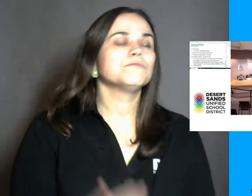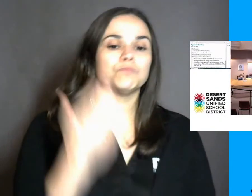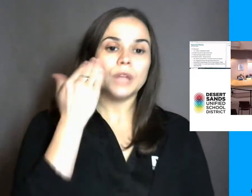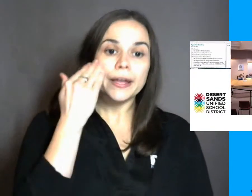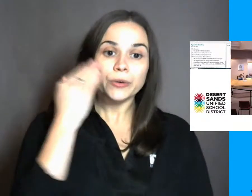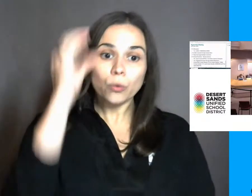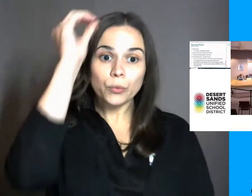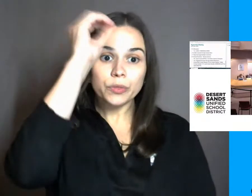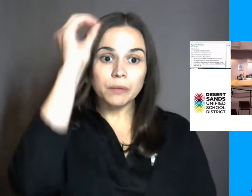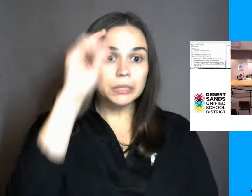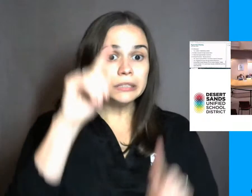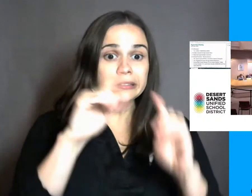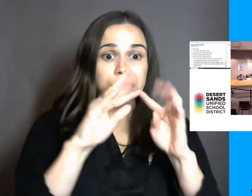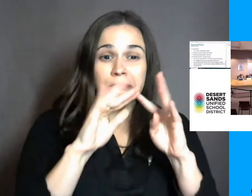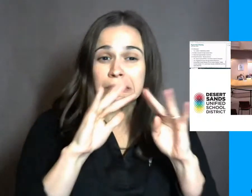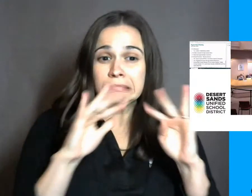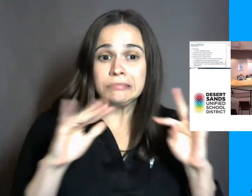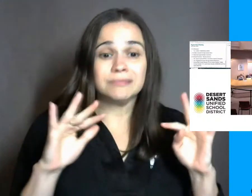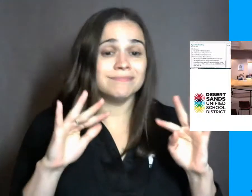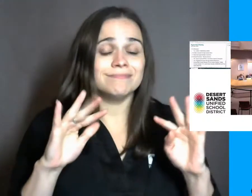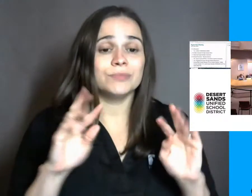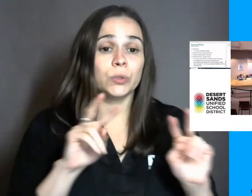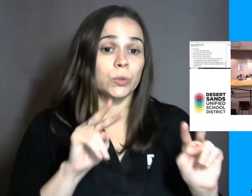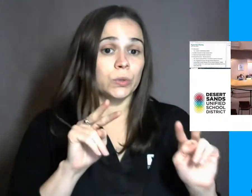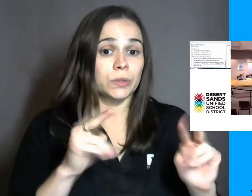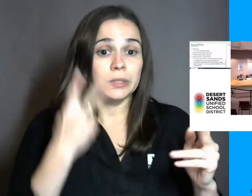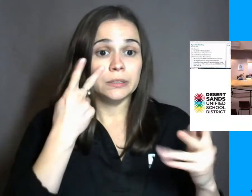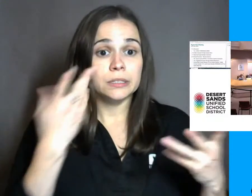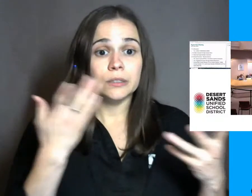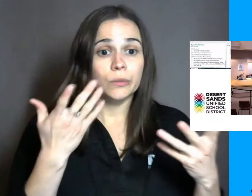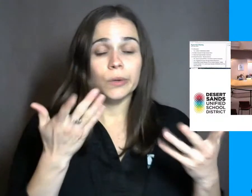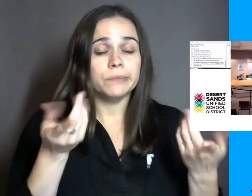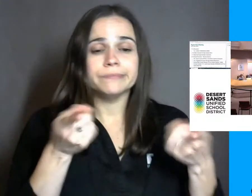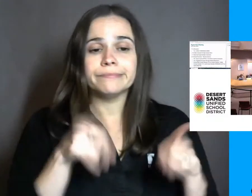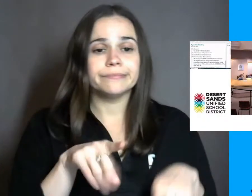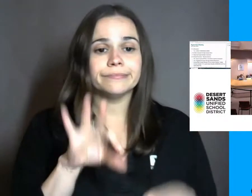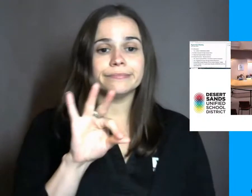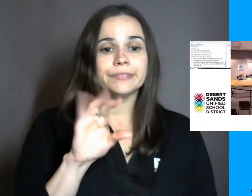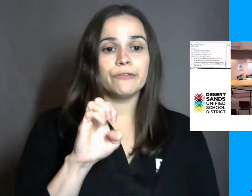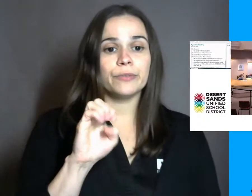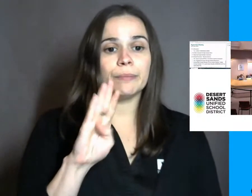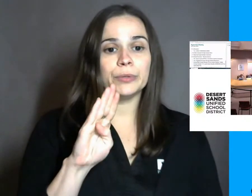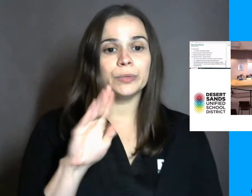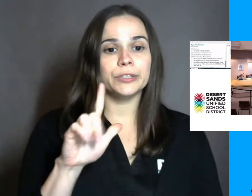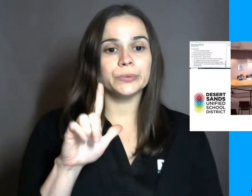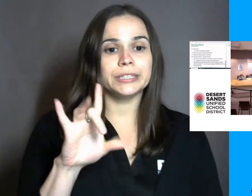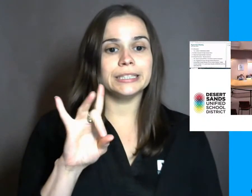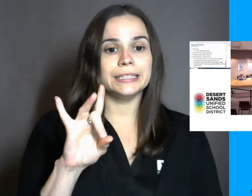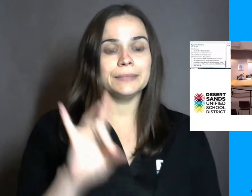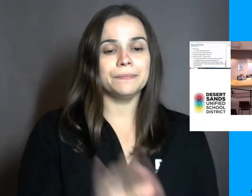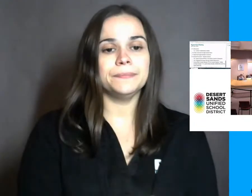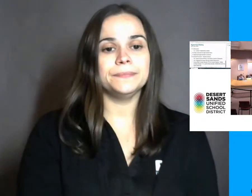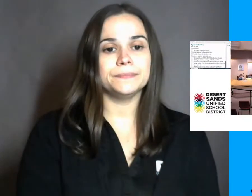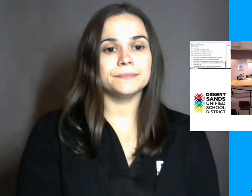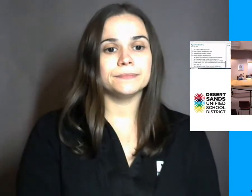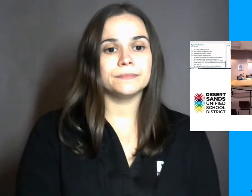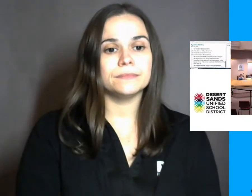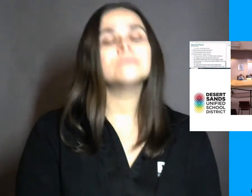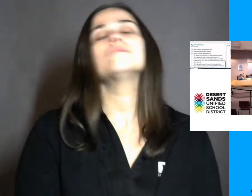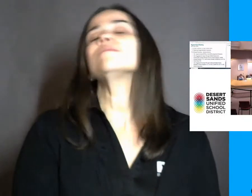what comes down on February 28th. And we're going to go on to item